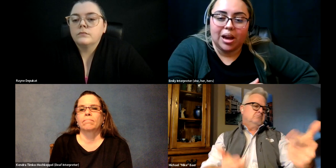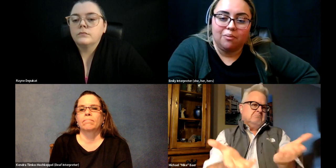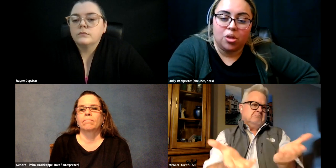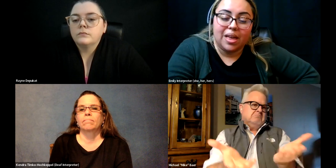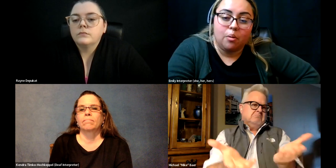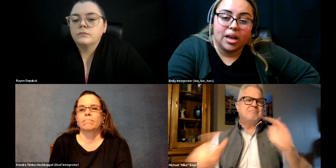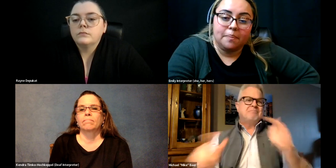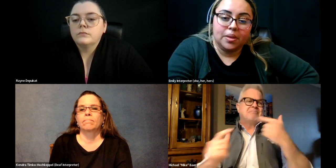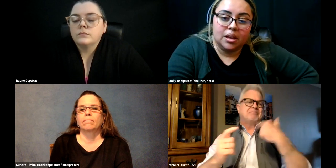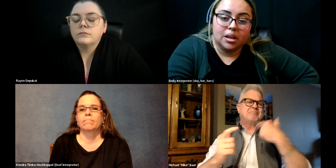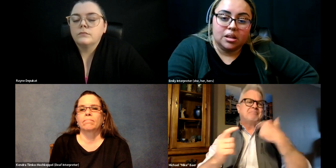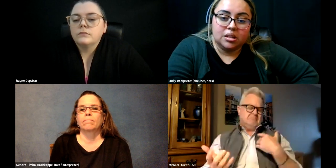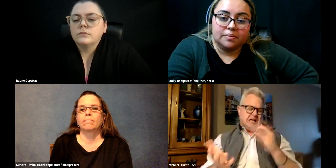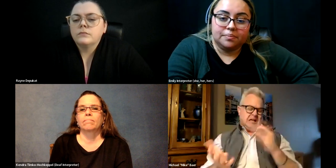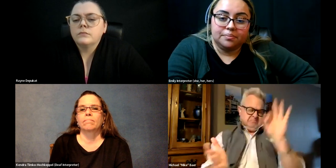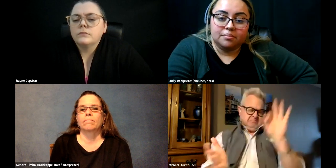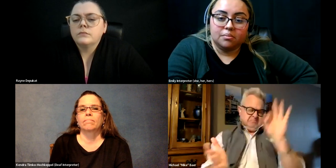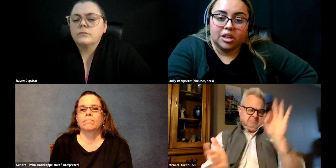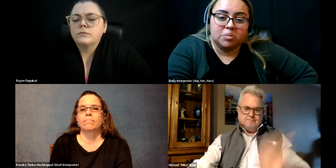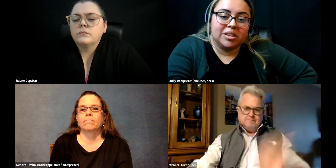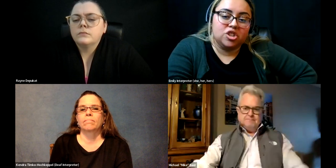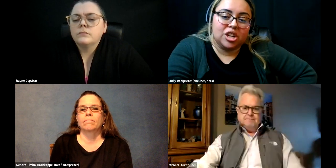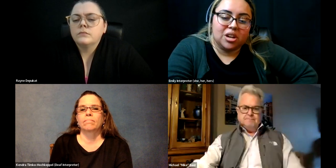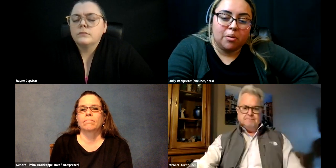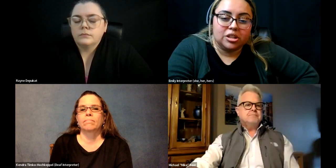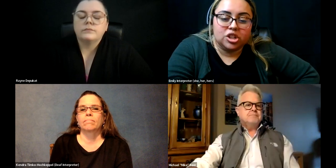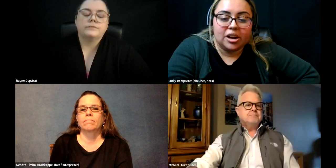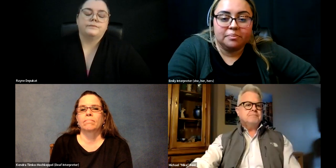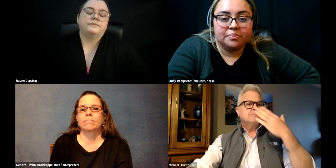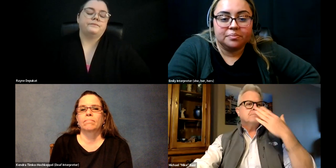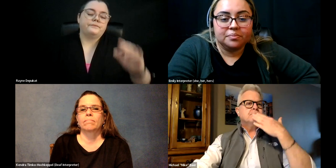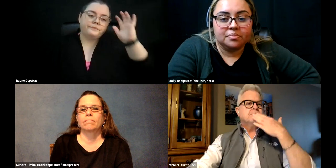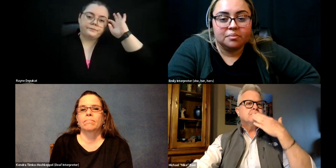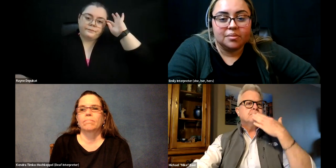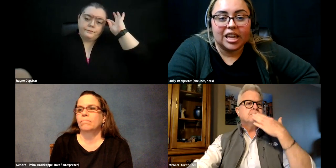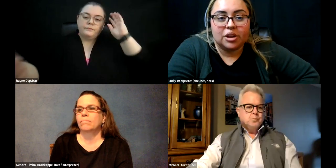back and forth that way. That's just my suggestion I wanted to share. Thank you.